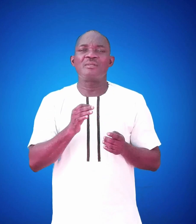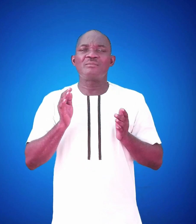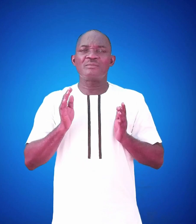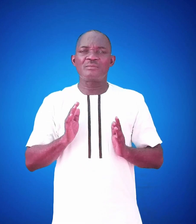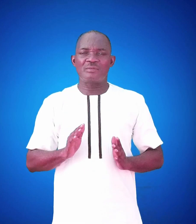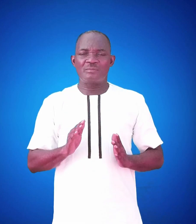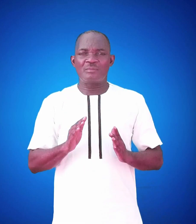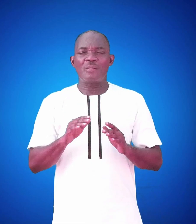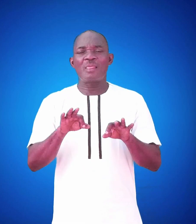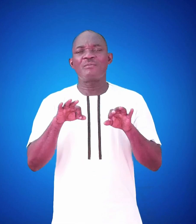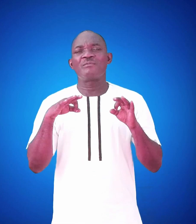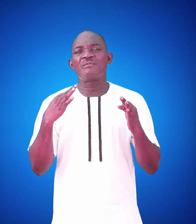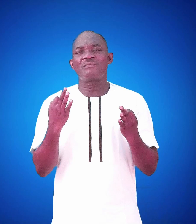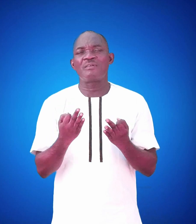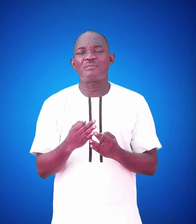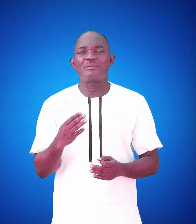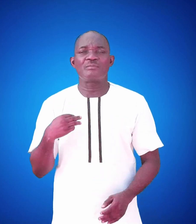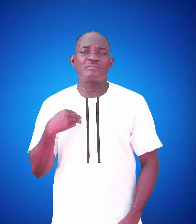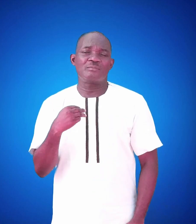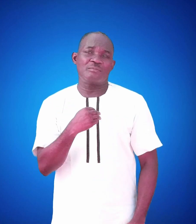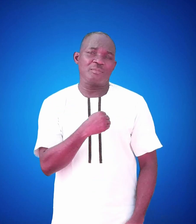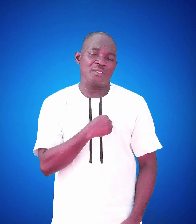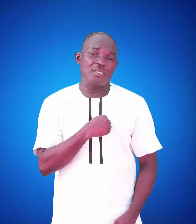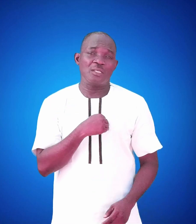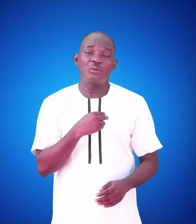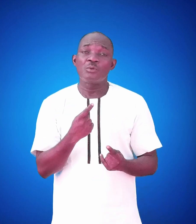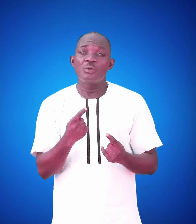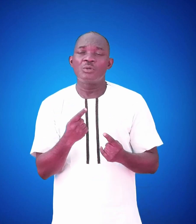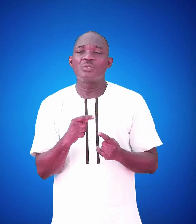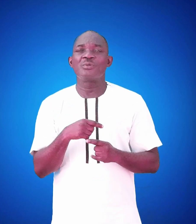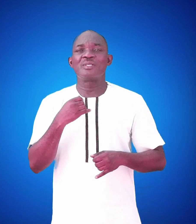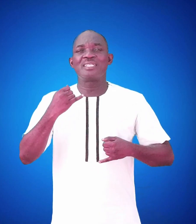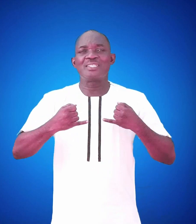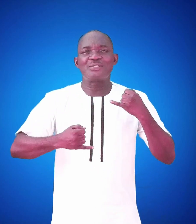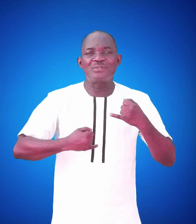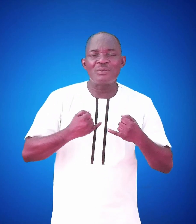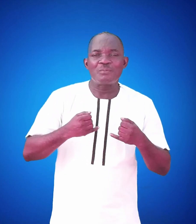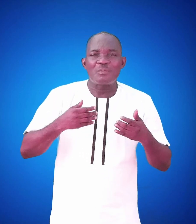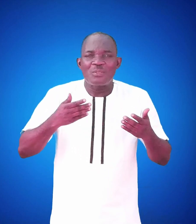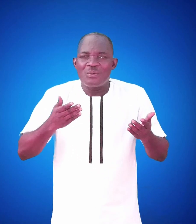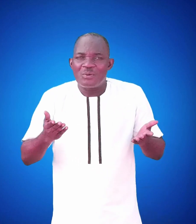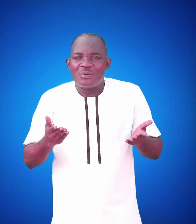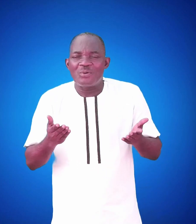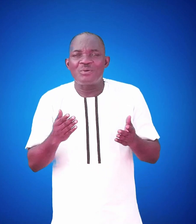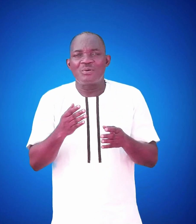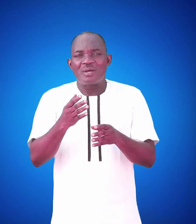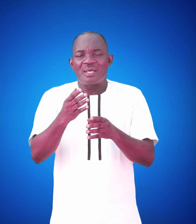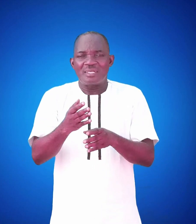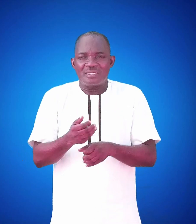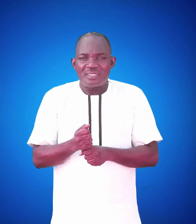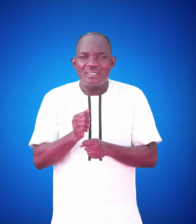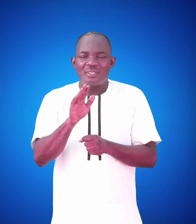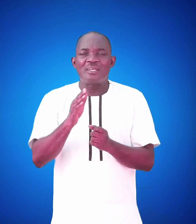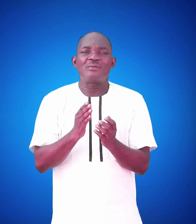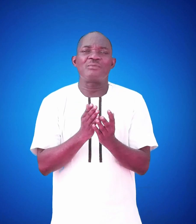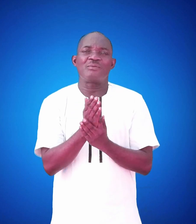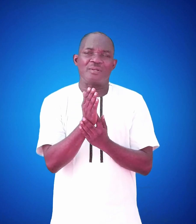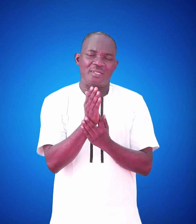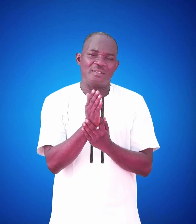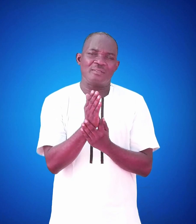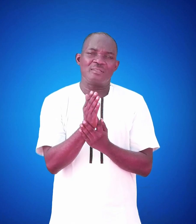beneficiary household members to enjoy or assert their